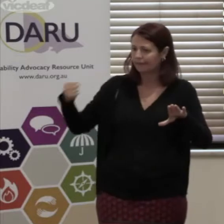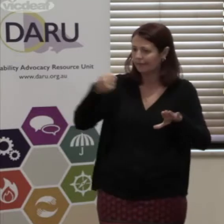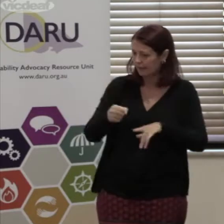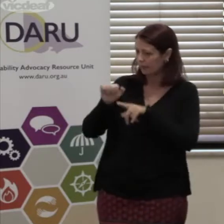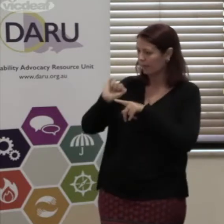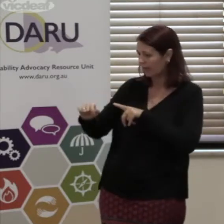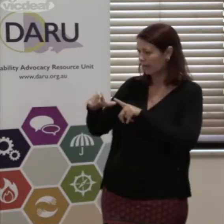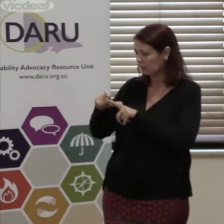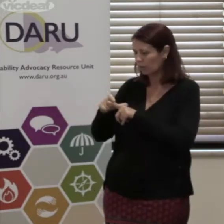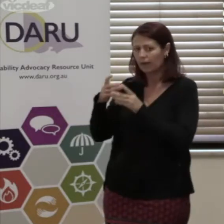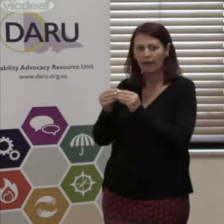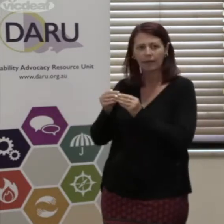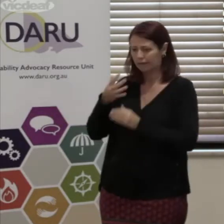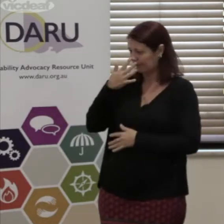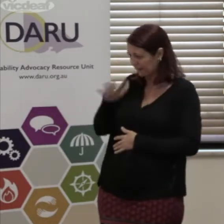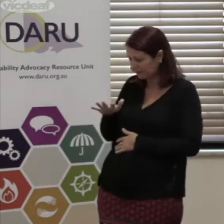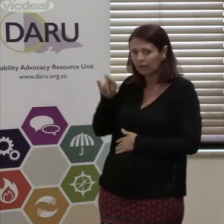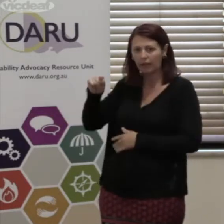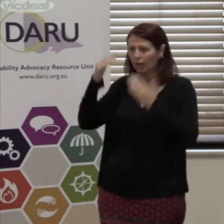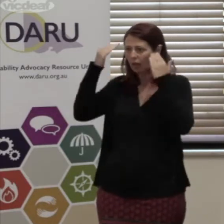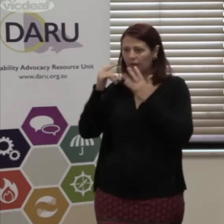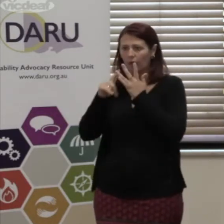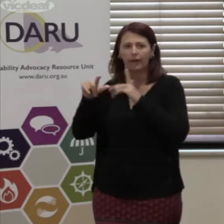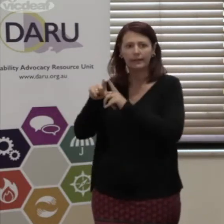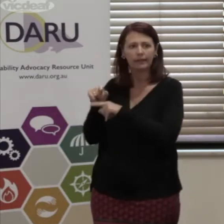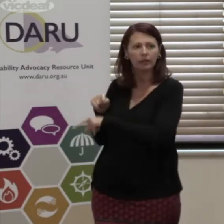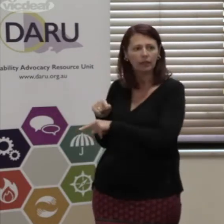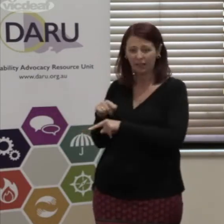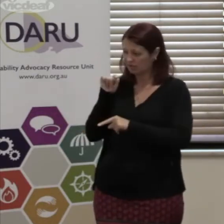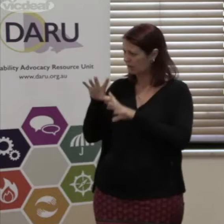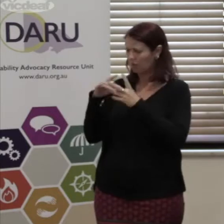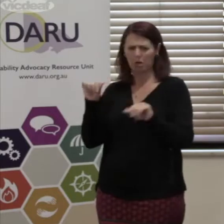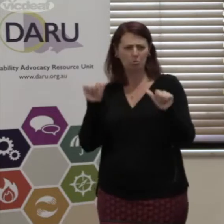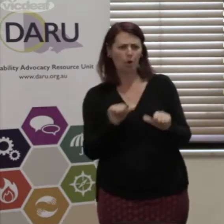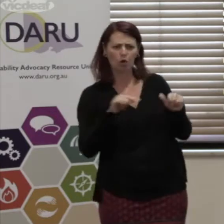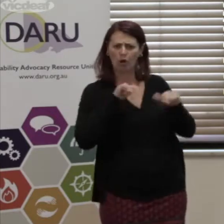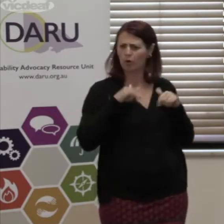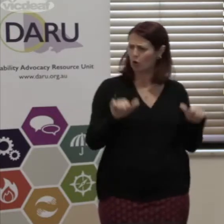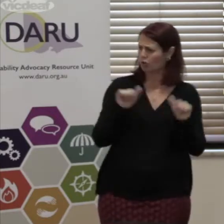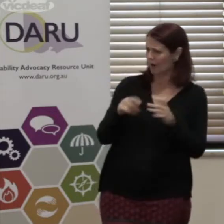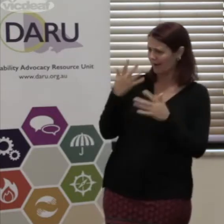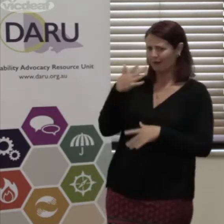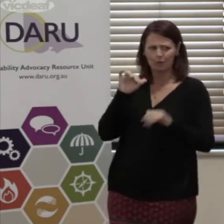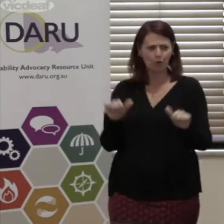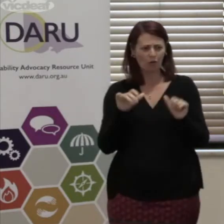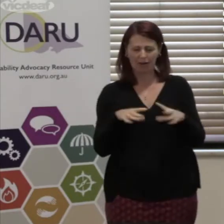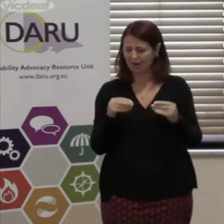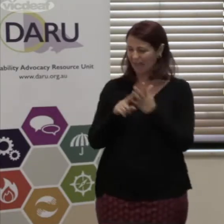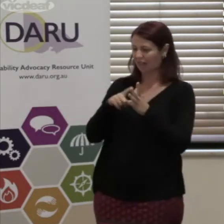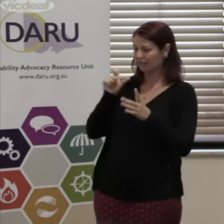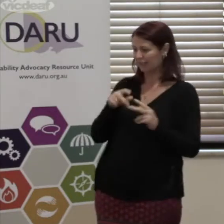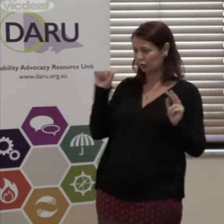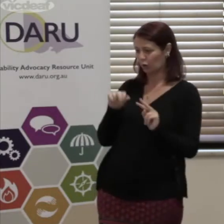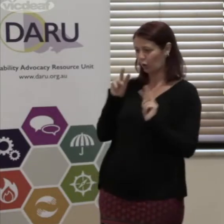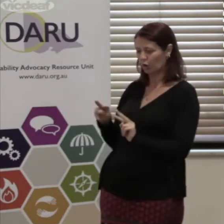with an intellectual disability and saying, we're all fine, everything's fine. And the LAC should look at it and go,